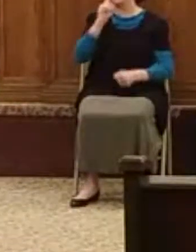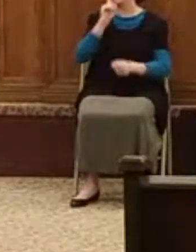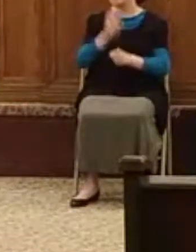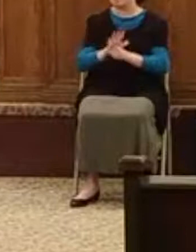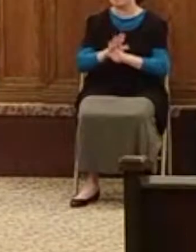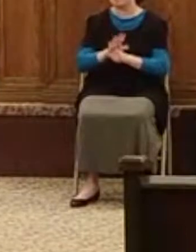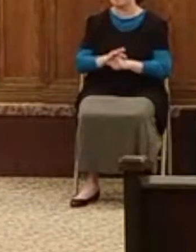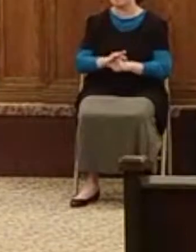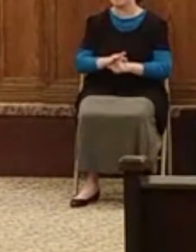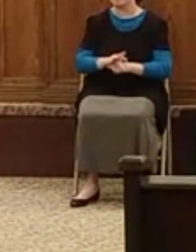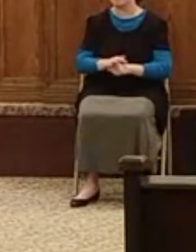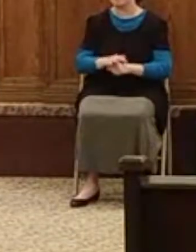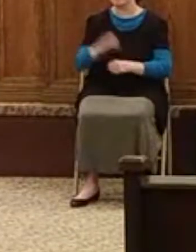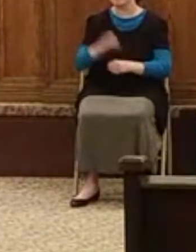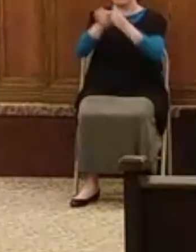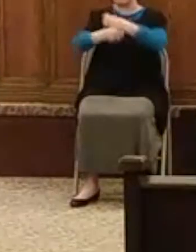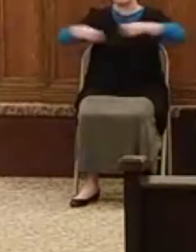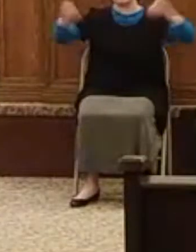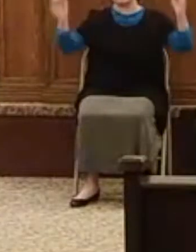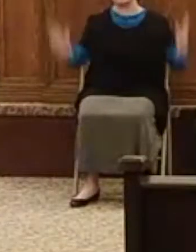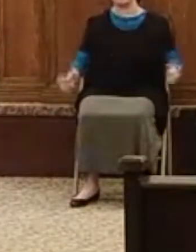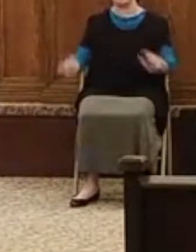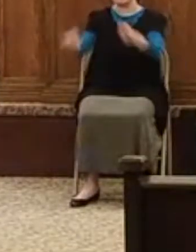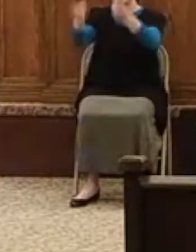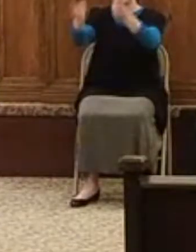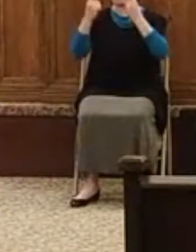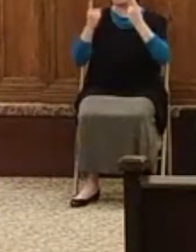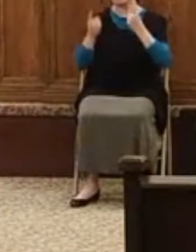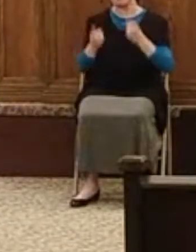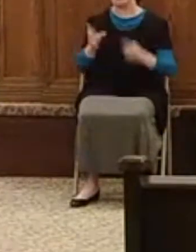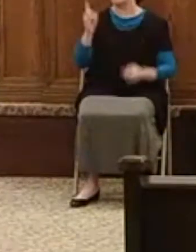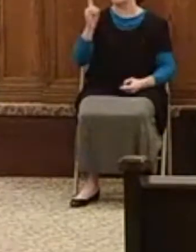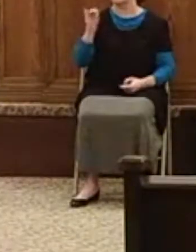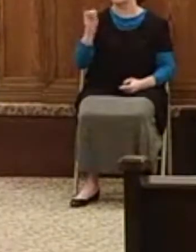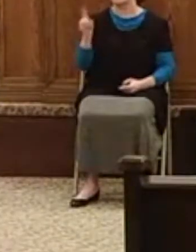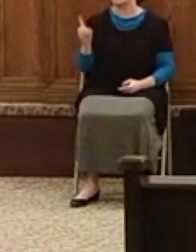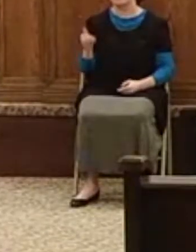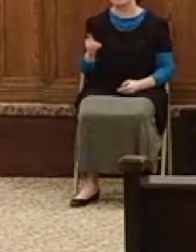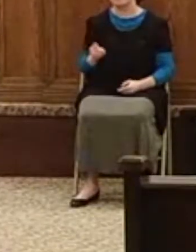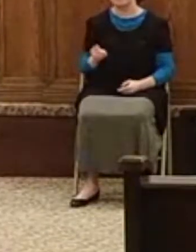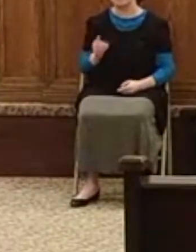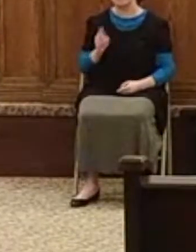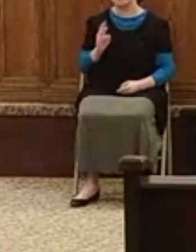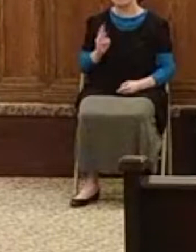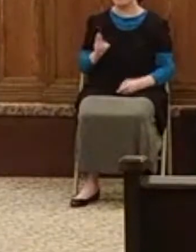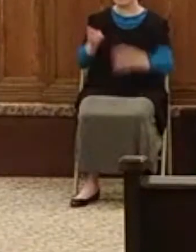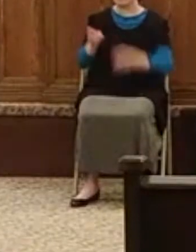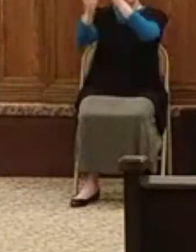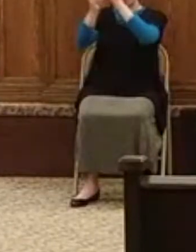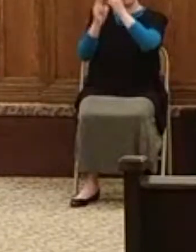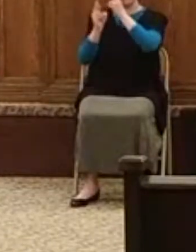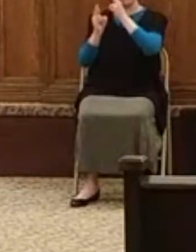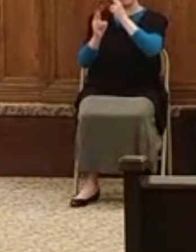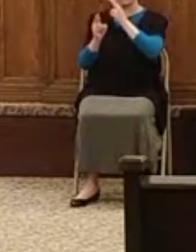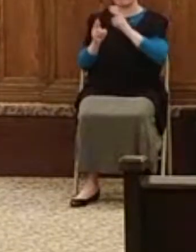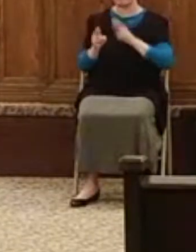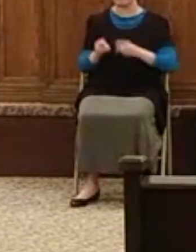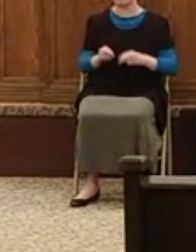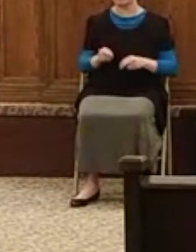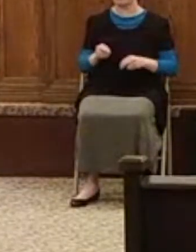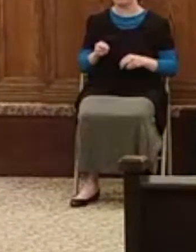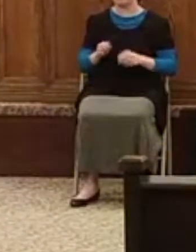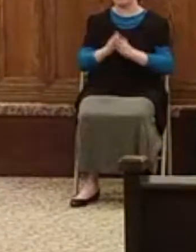the promise of a Savior would come, and he did. And while we honor this